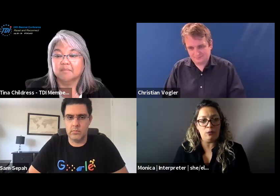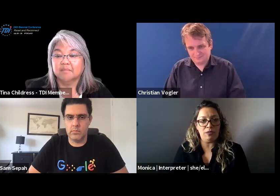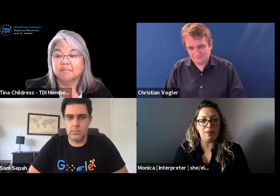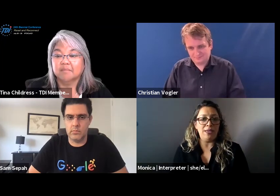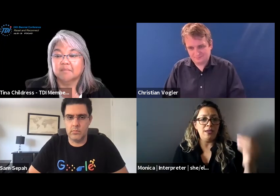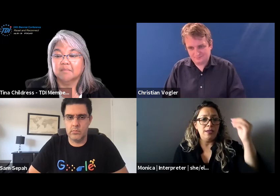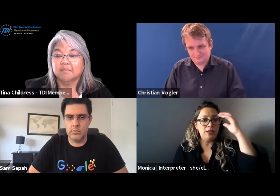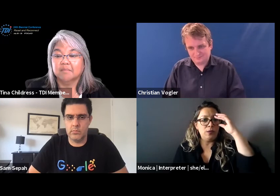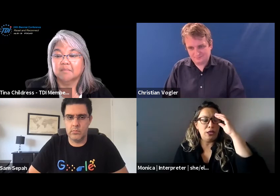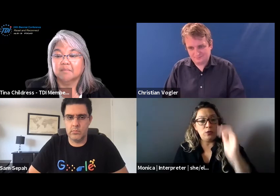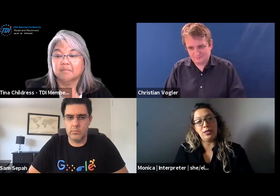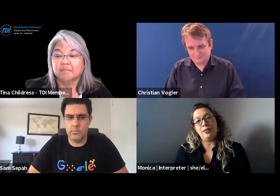with me. So I notice